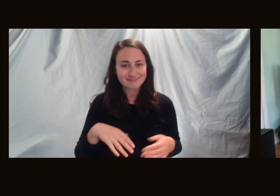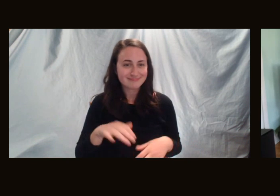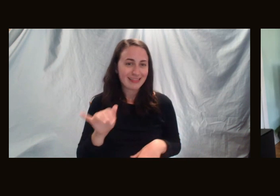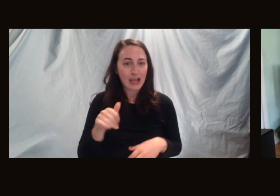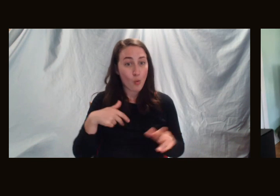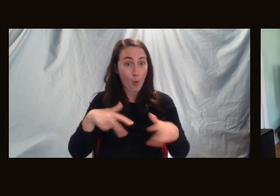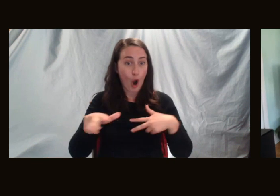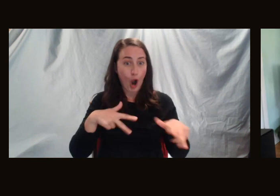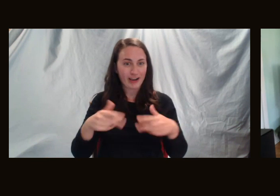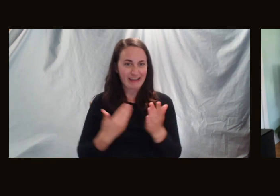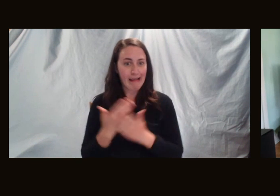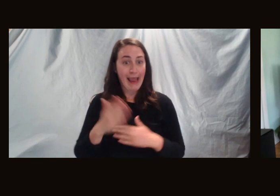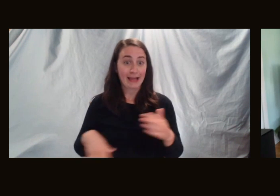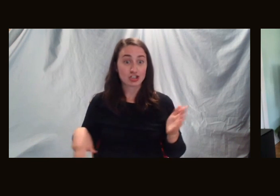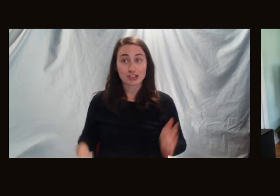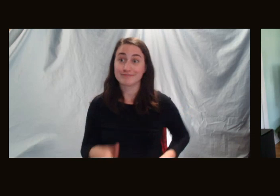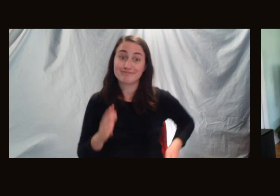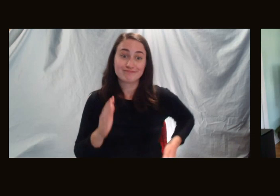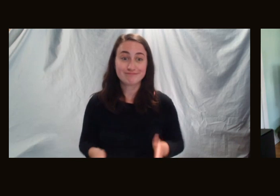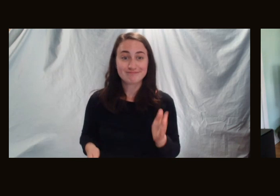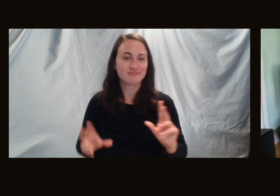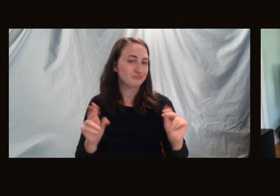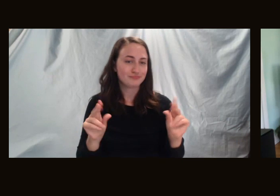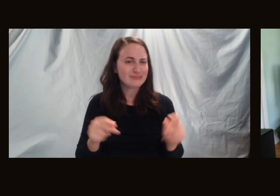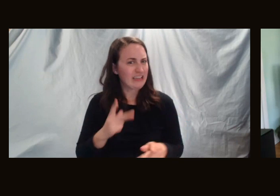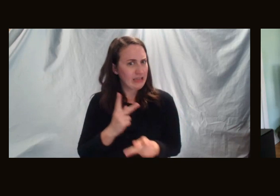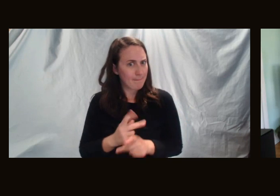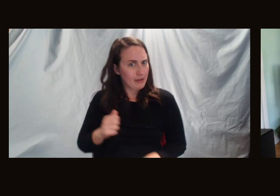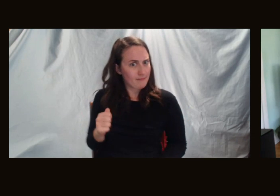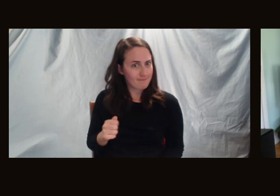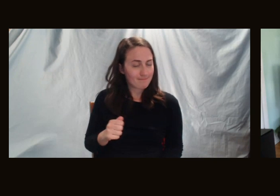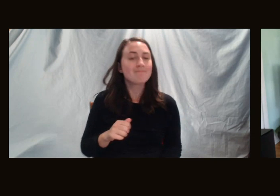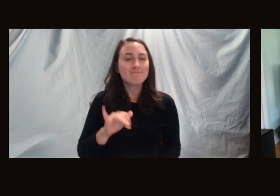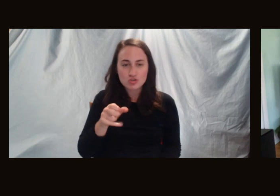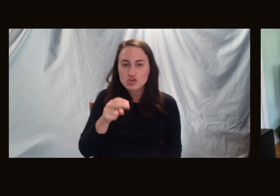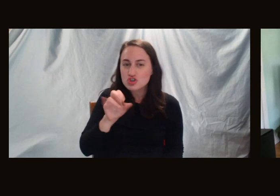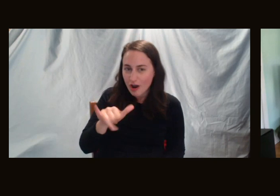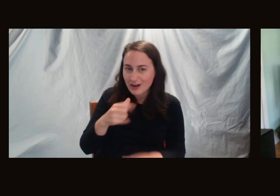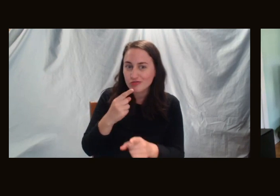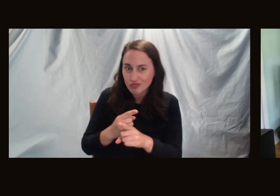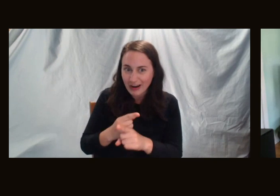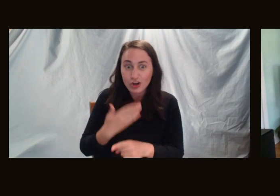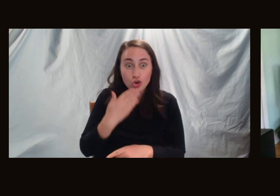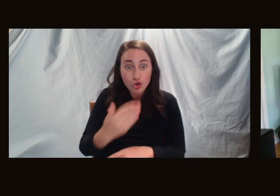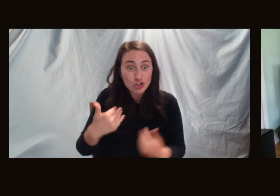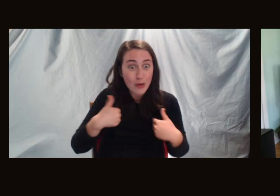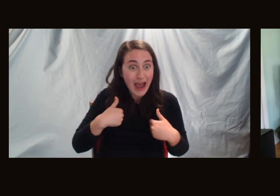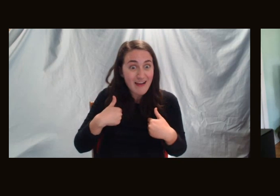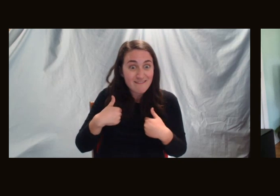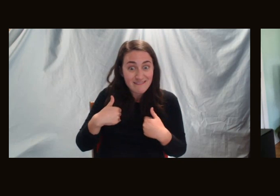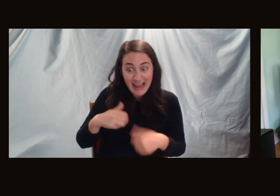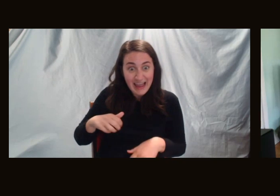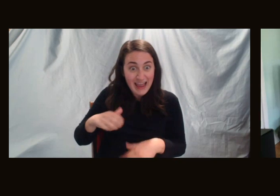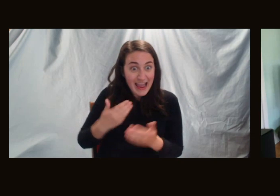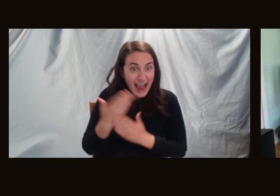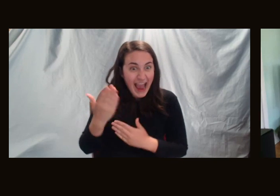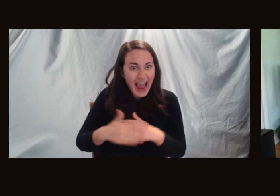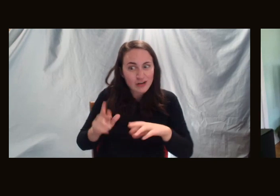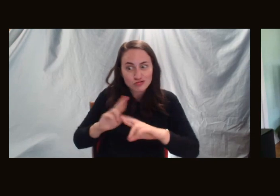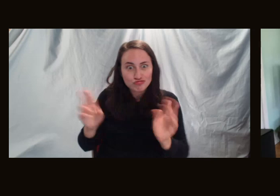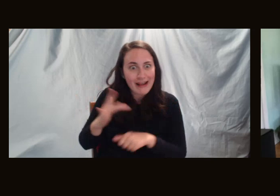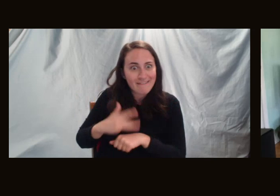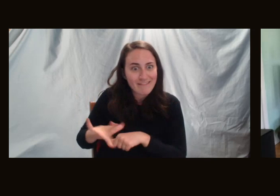walking. Right, that's a concept of accessibility. You want to have the hand accessible. Notice what happens after I signal and lead the